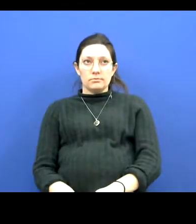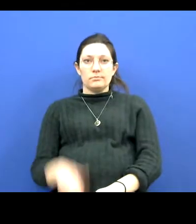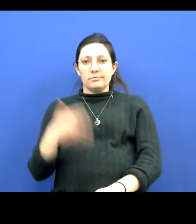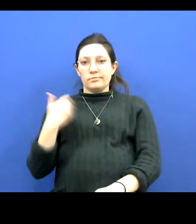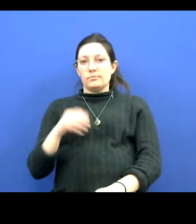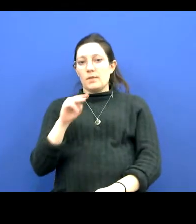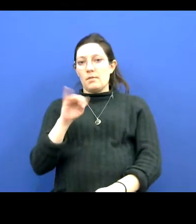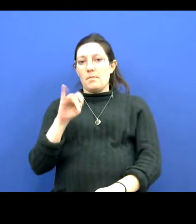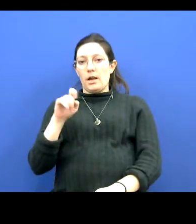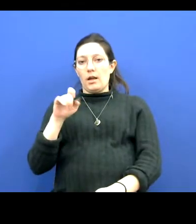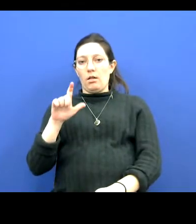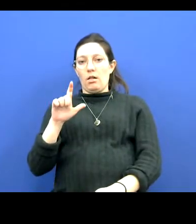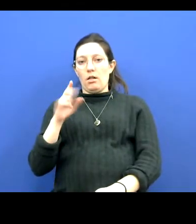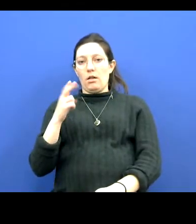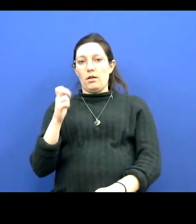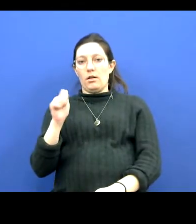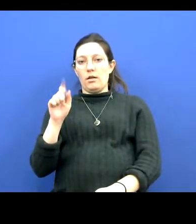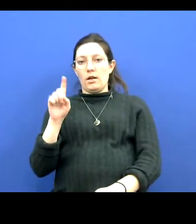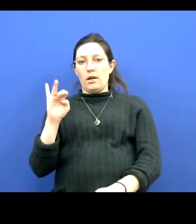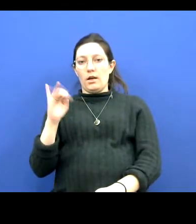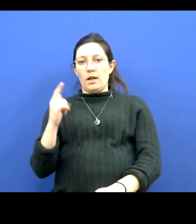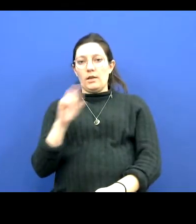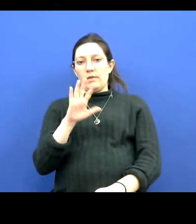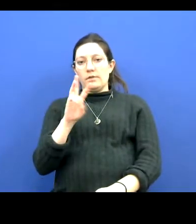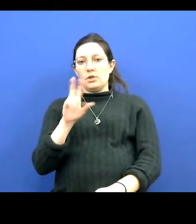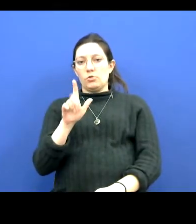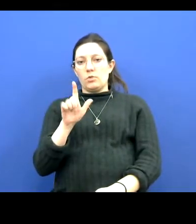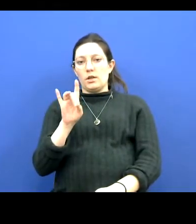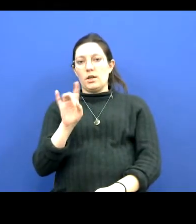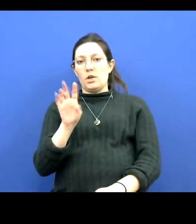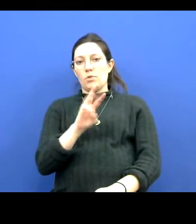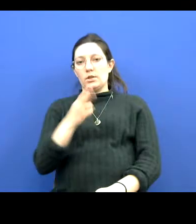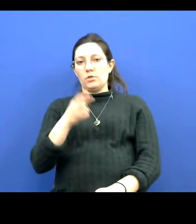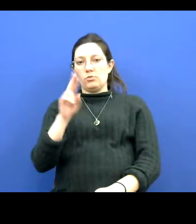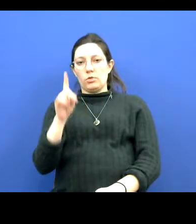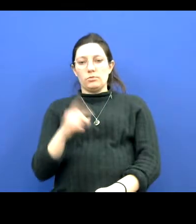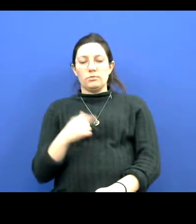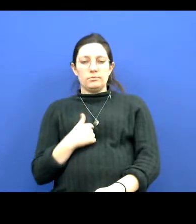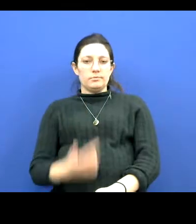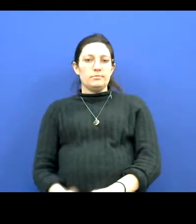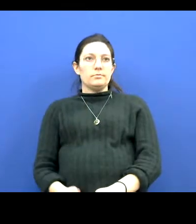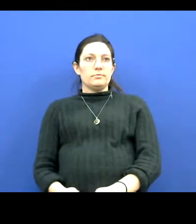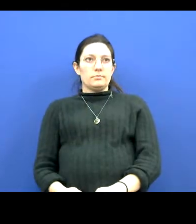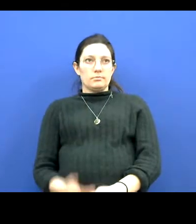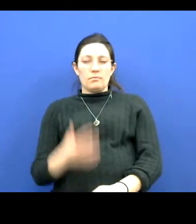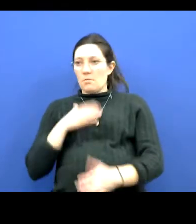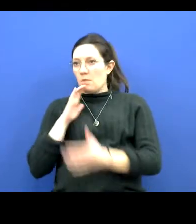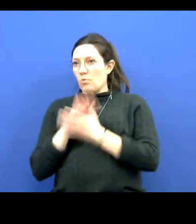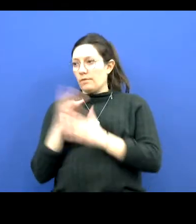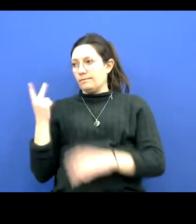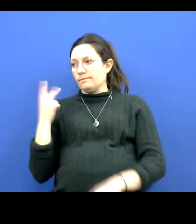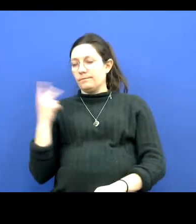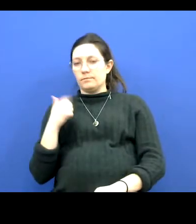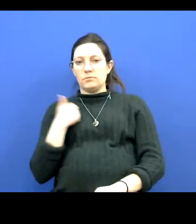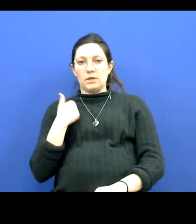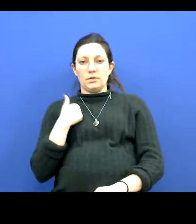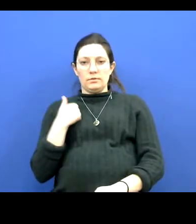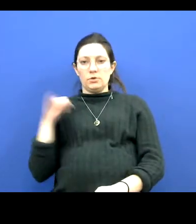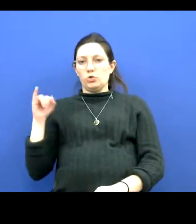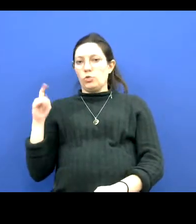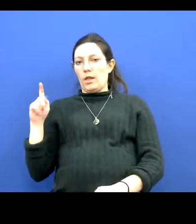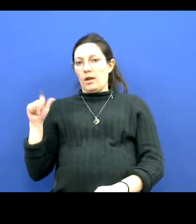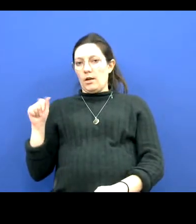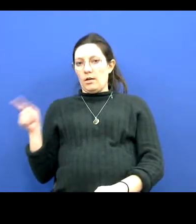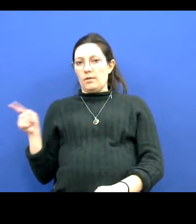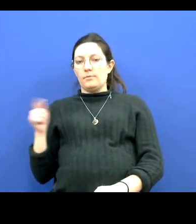Michael Heading, live at 5628 West Henrietta Road. My wife and Julie and we got our